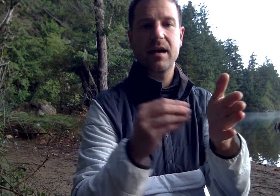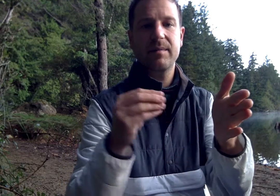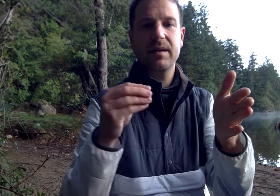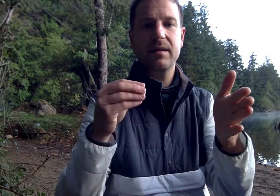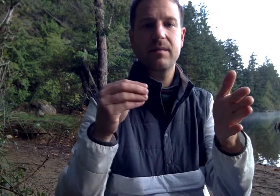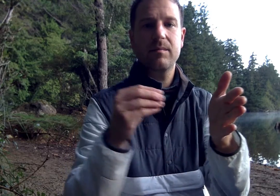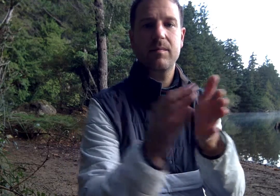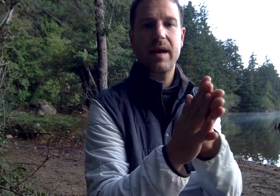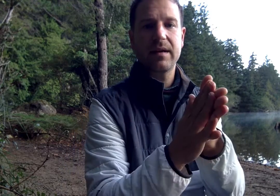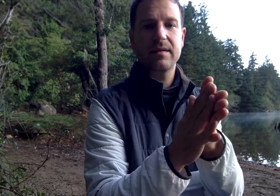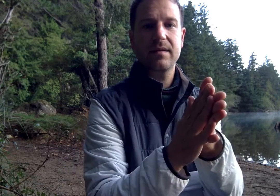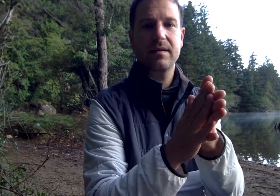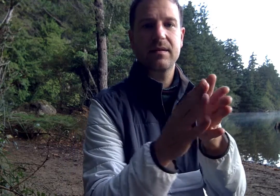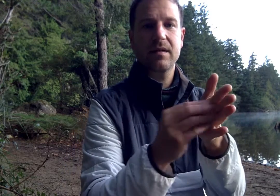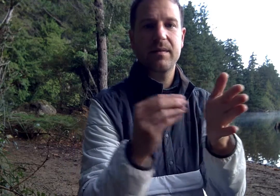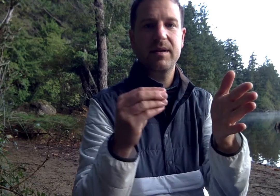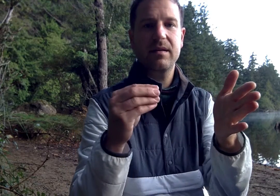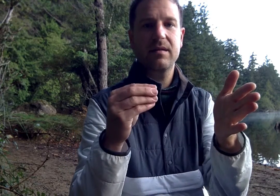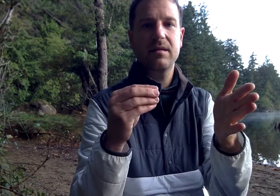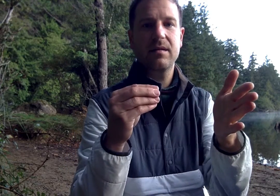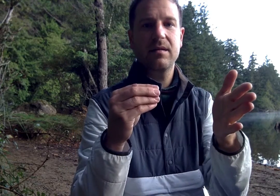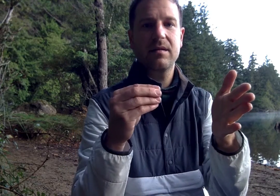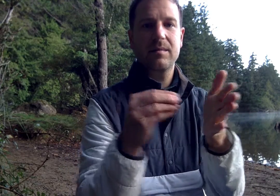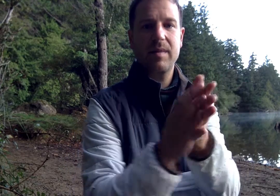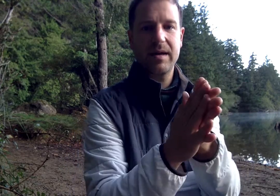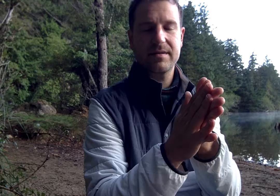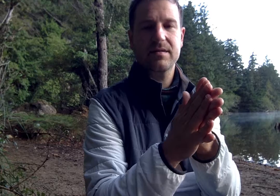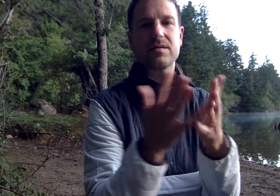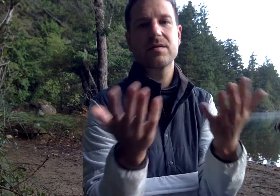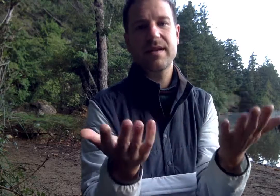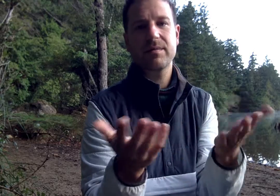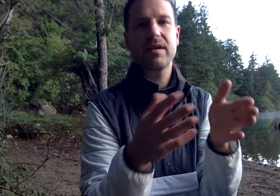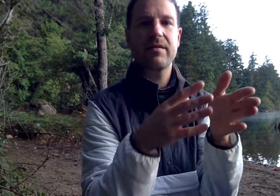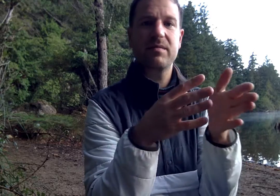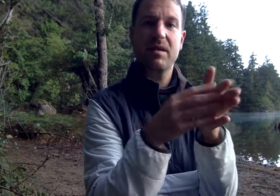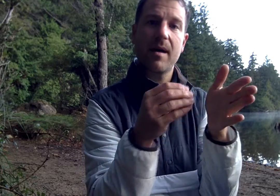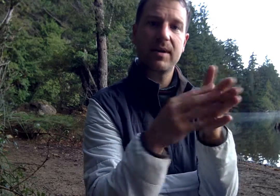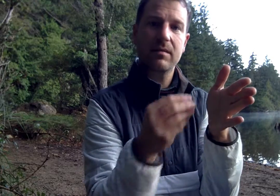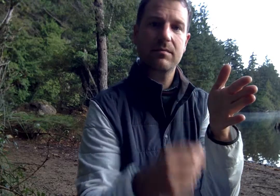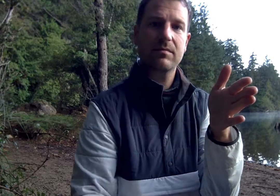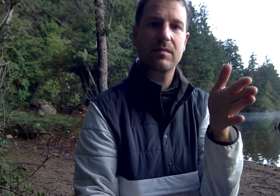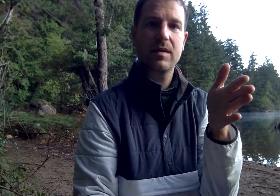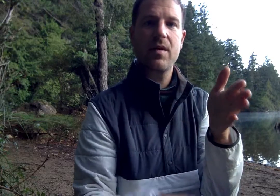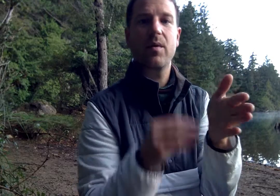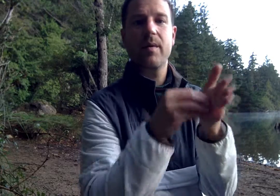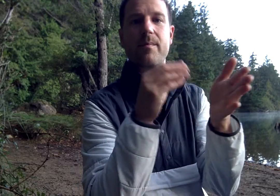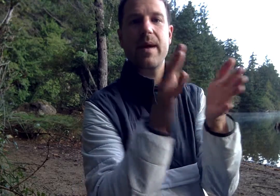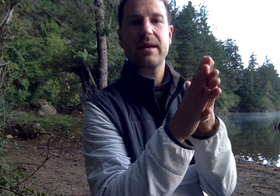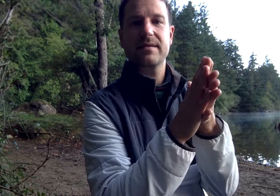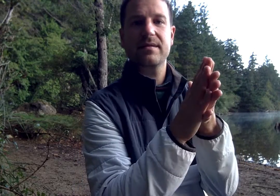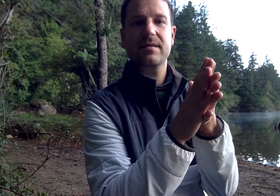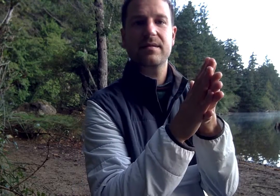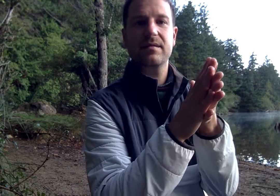copy paste, copy paste. So separately that would be copy or paste.